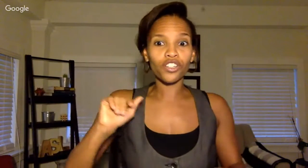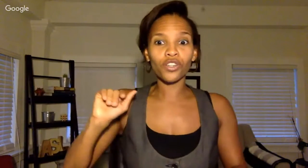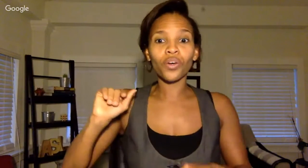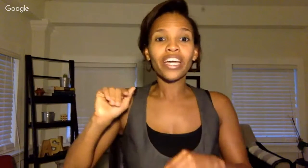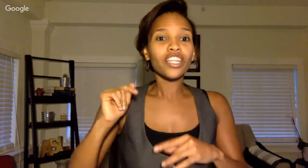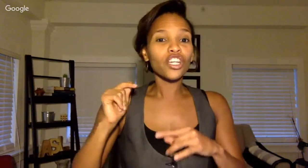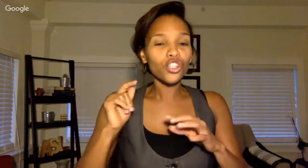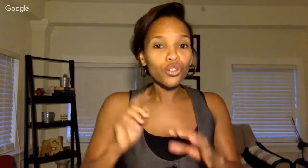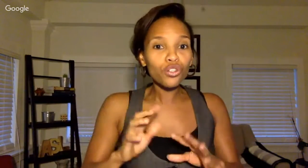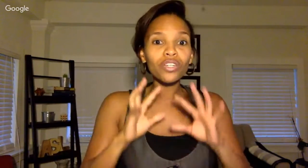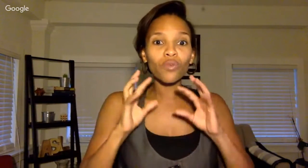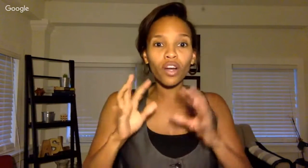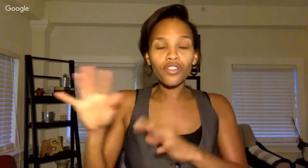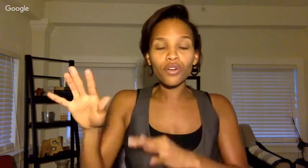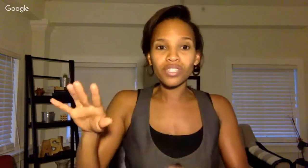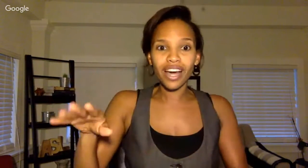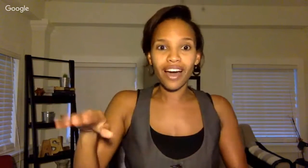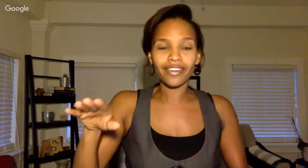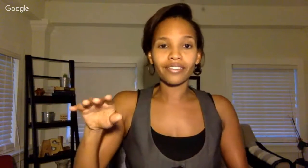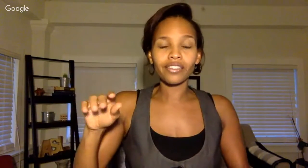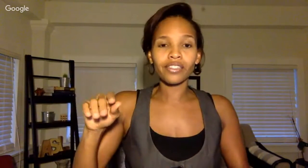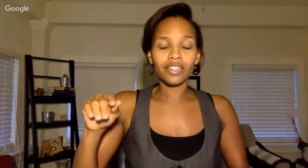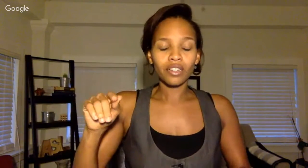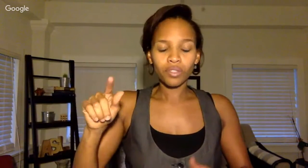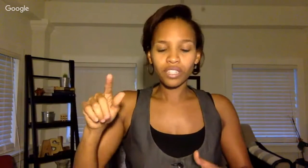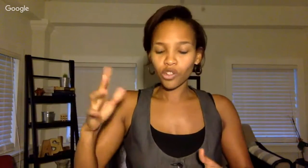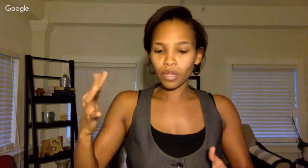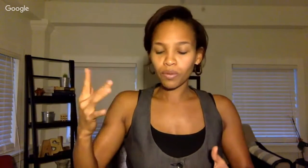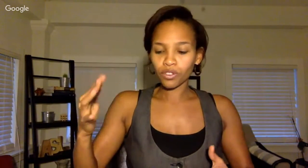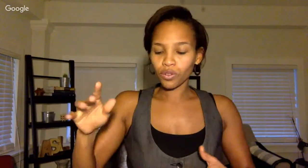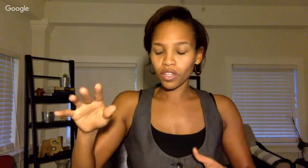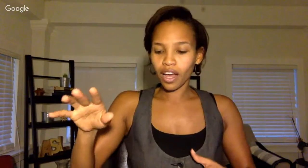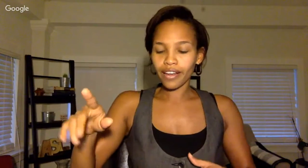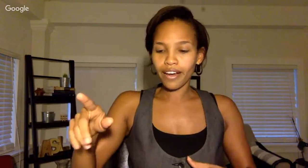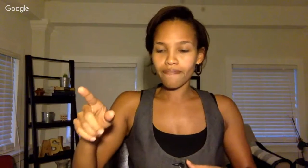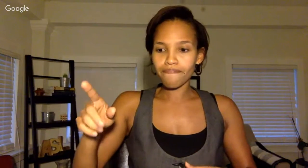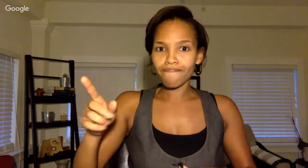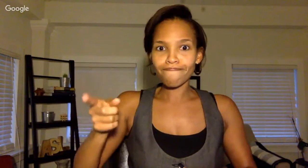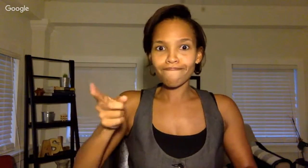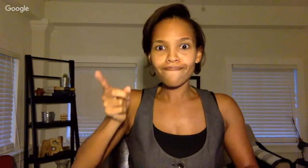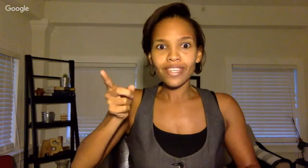do, and usually one of those signs, it's another one people do a lot,